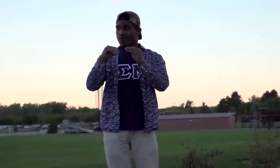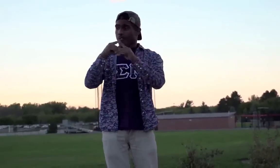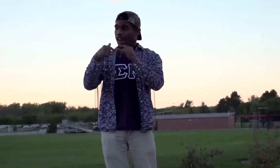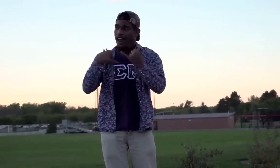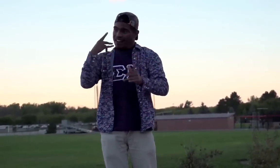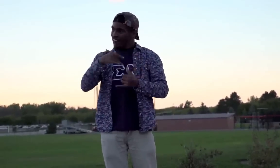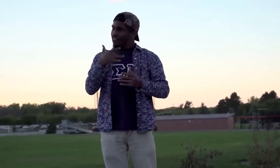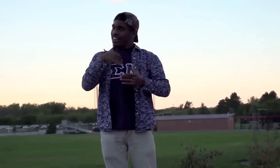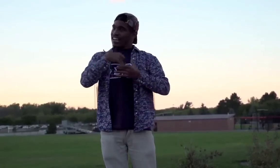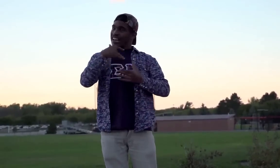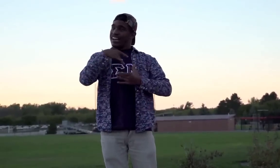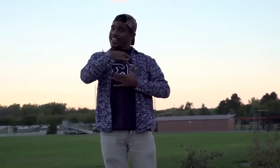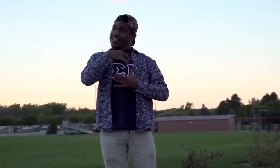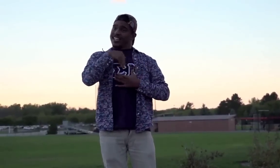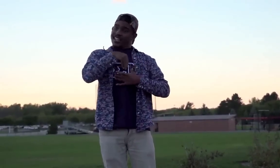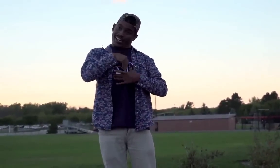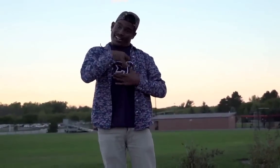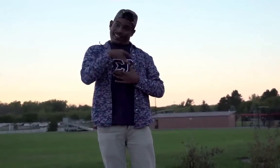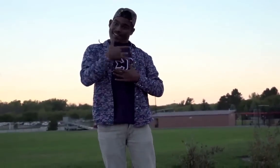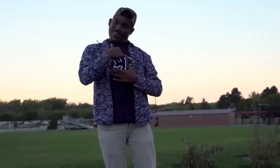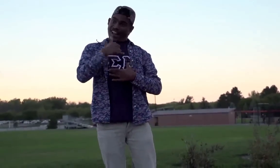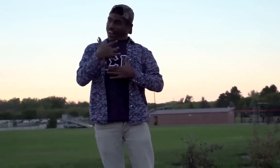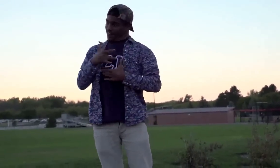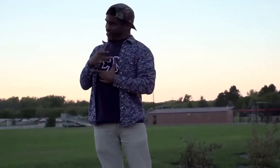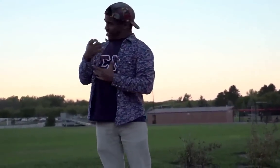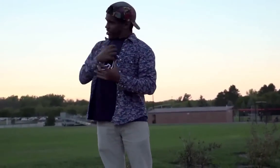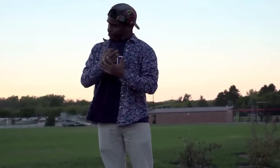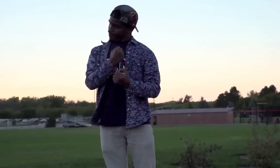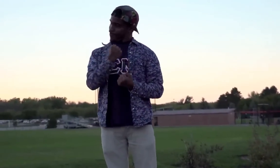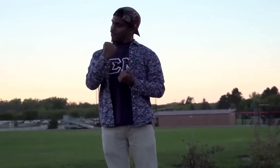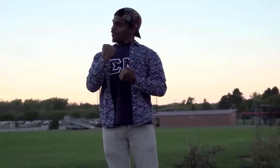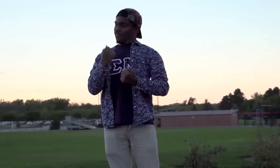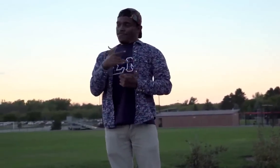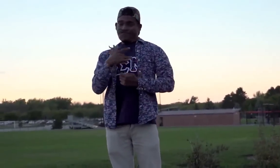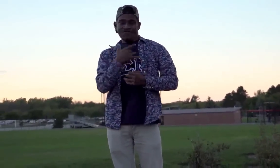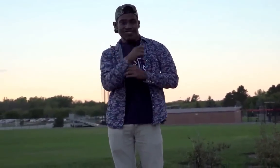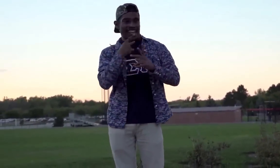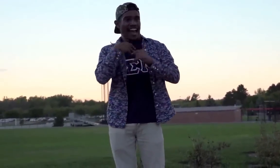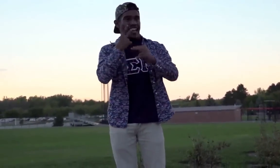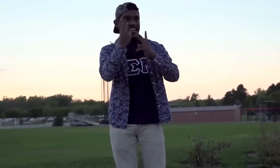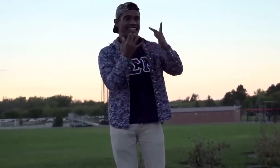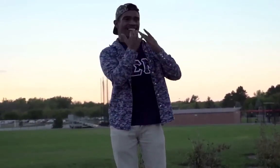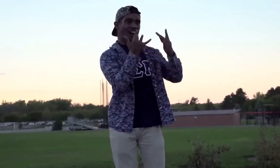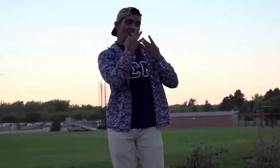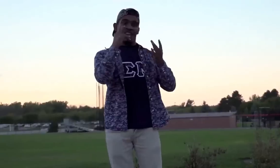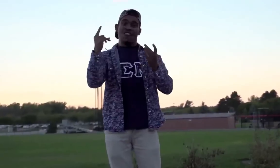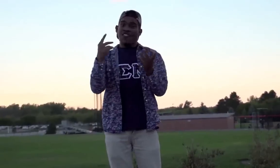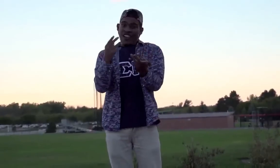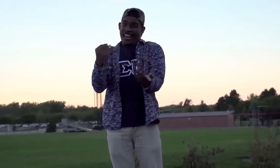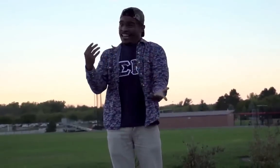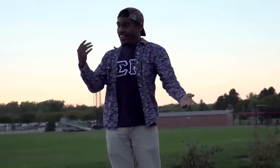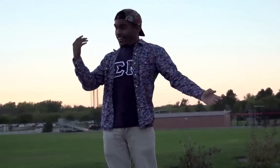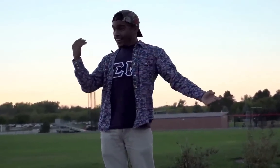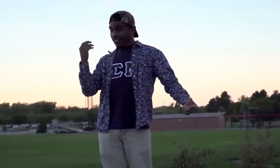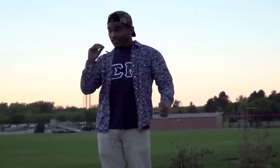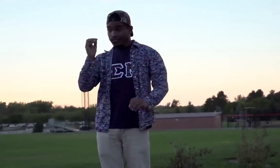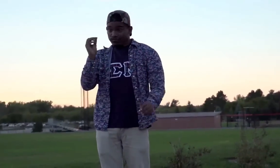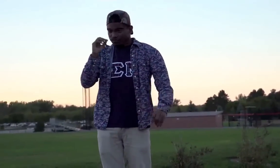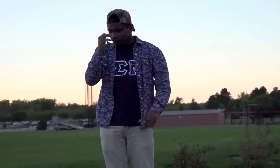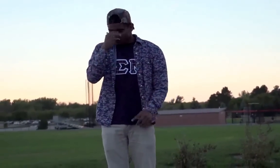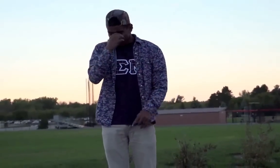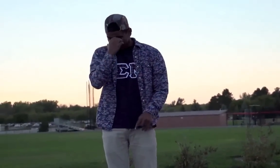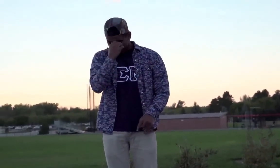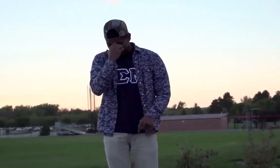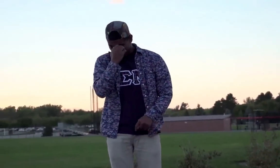I know that we can't see him anymore, but we can feel him. We can feel him in our hearts. And feel that